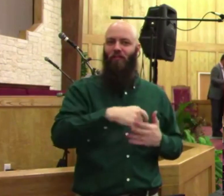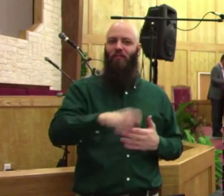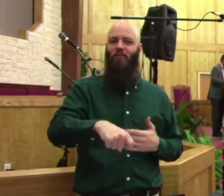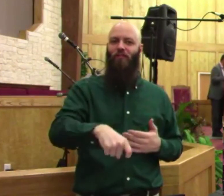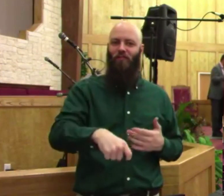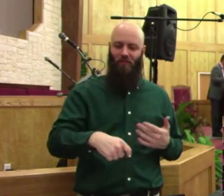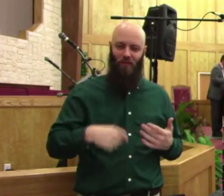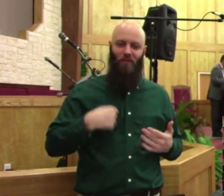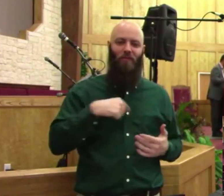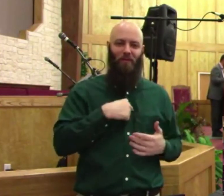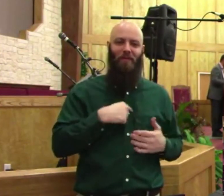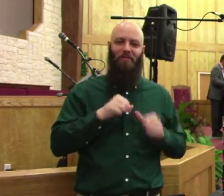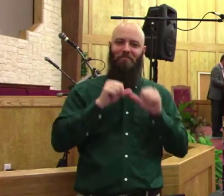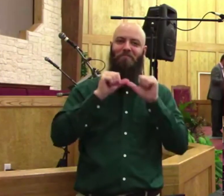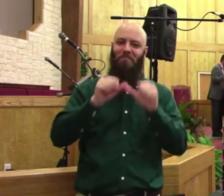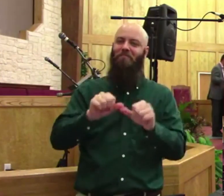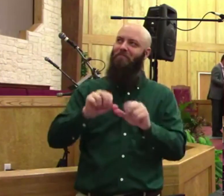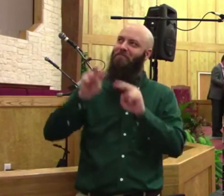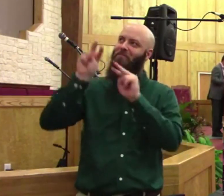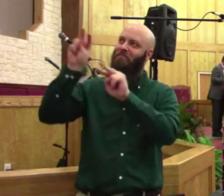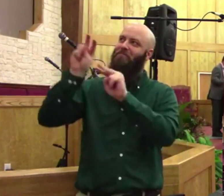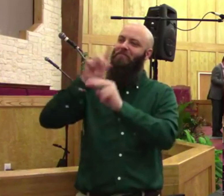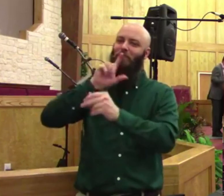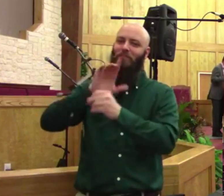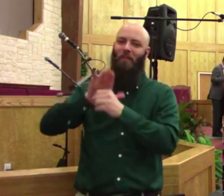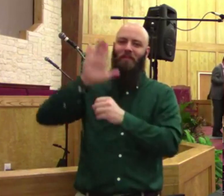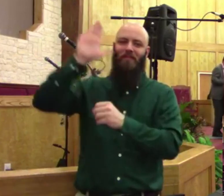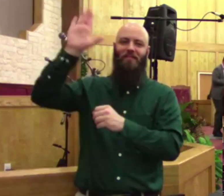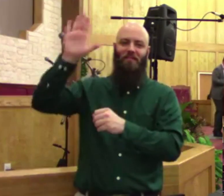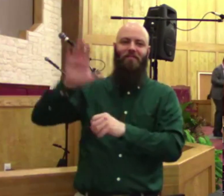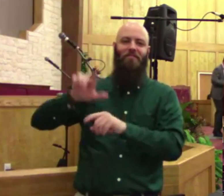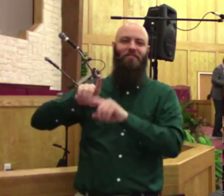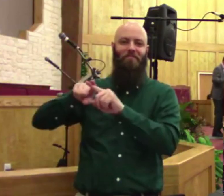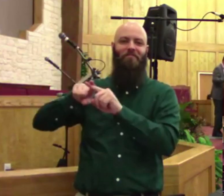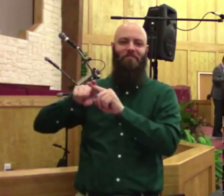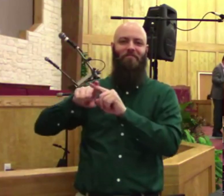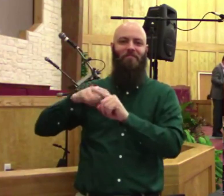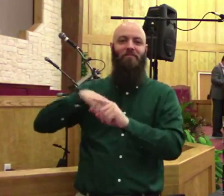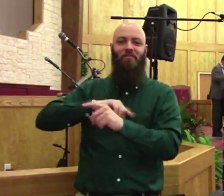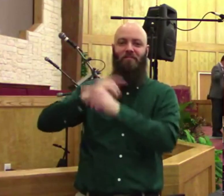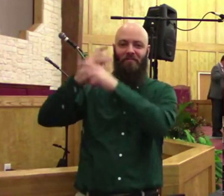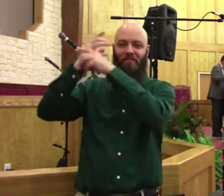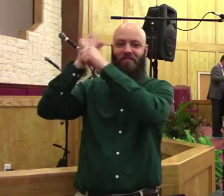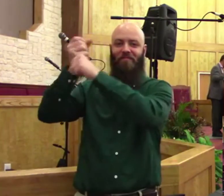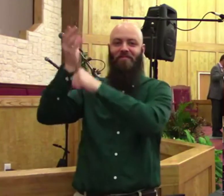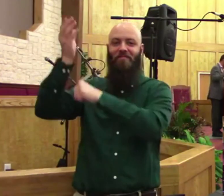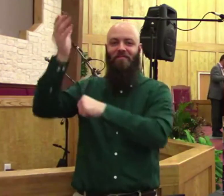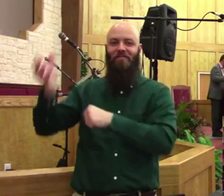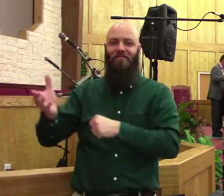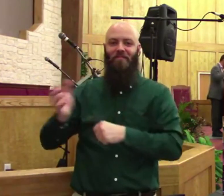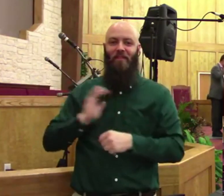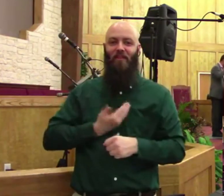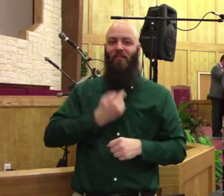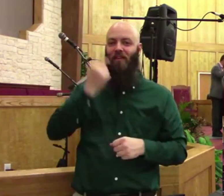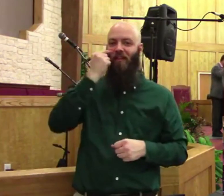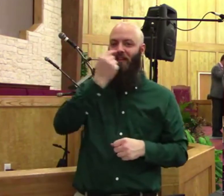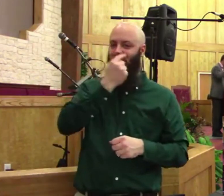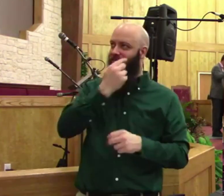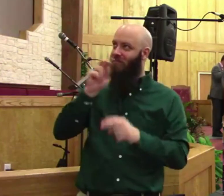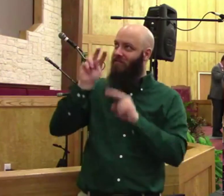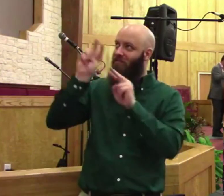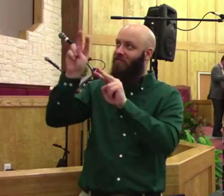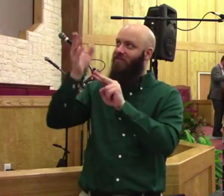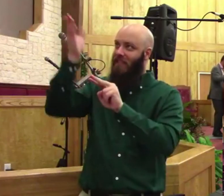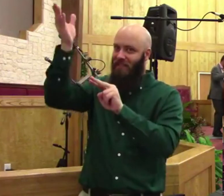earth. We will stand as children of the promise. We will fix our